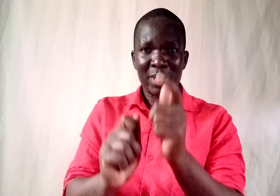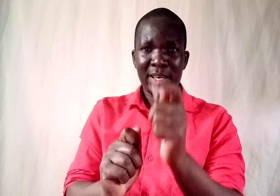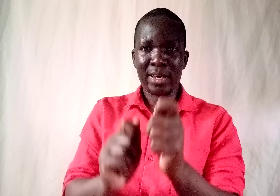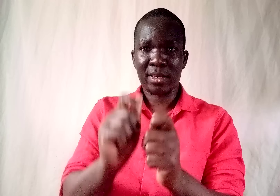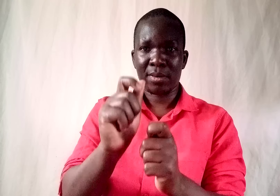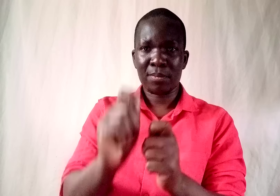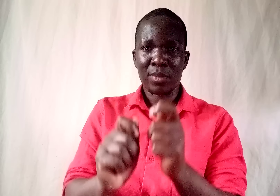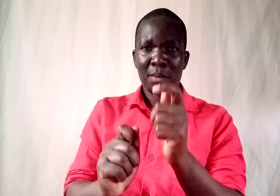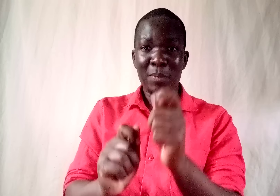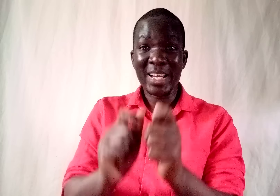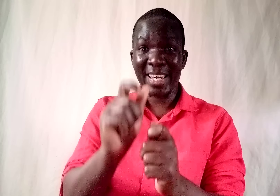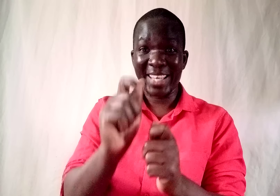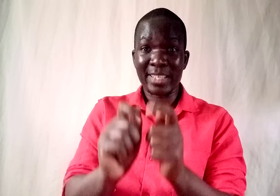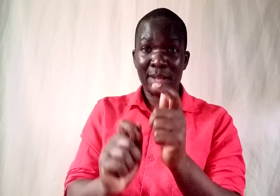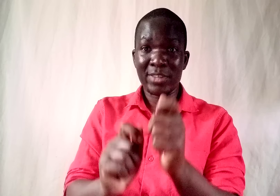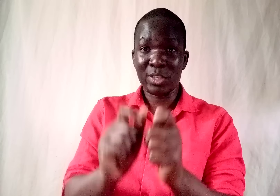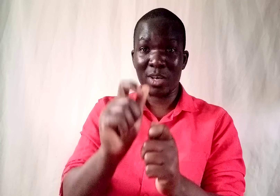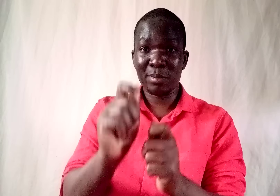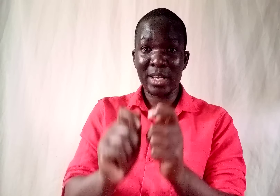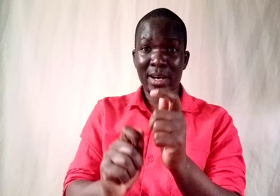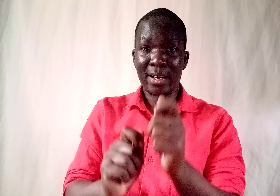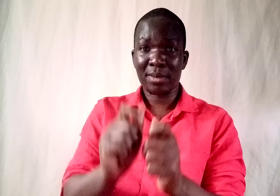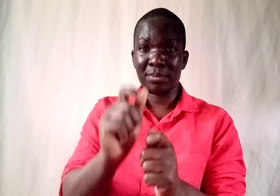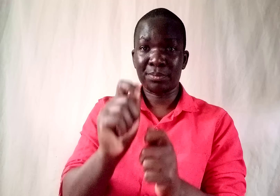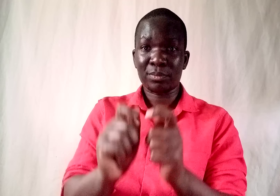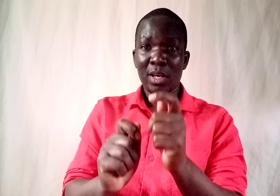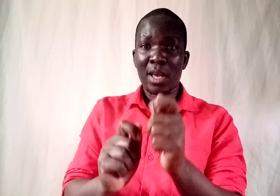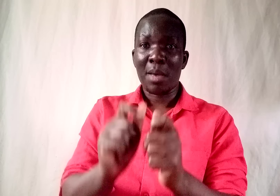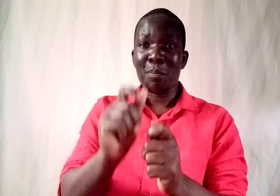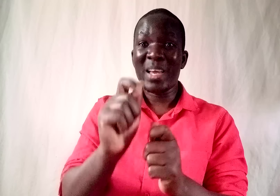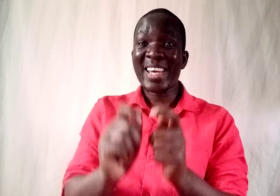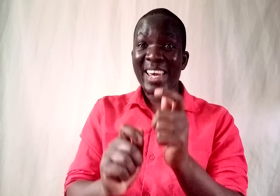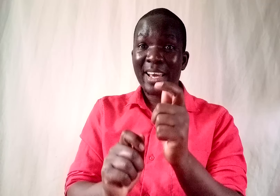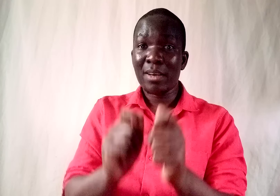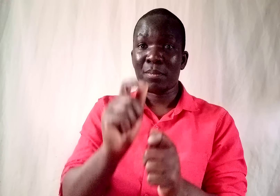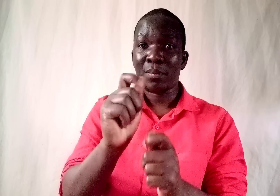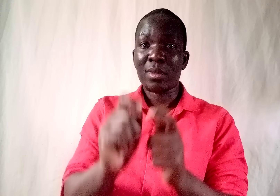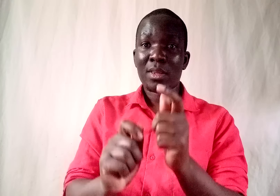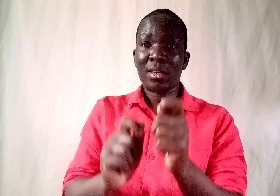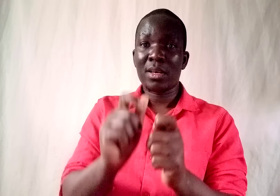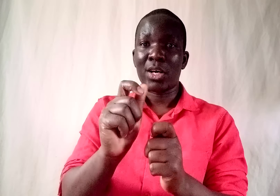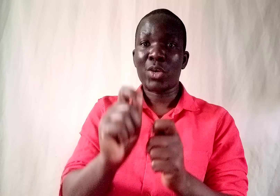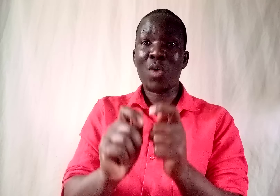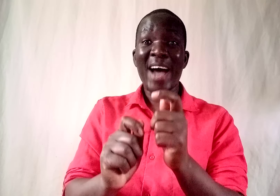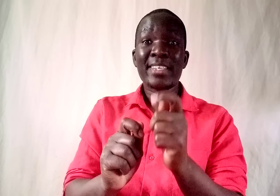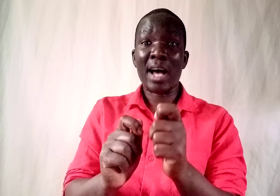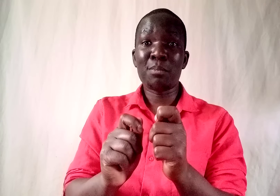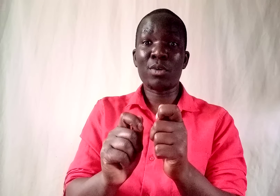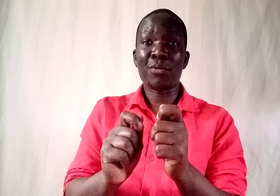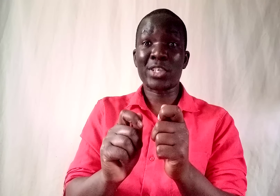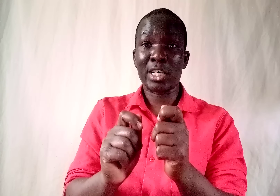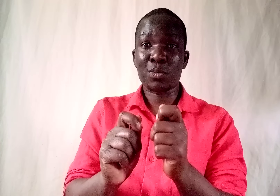milk itself, this one's milk. Milking, you add some facial